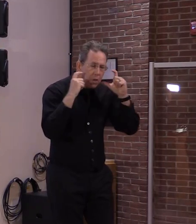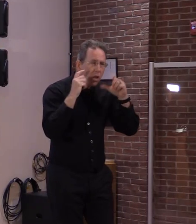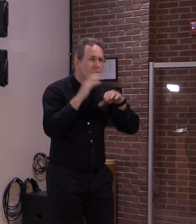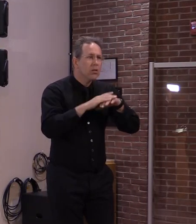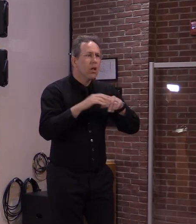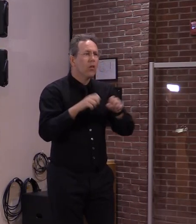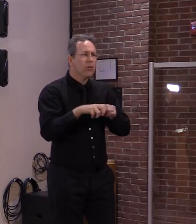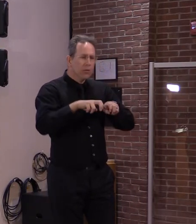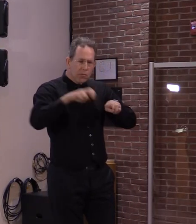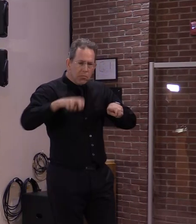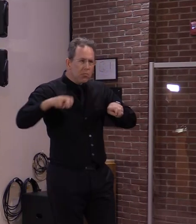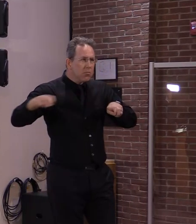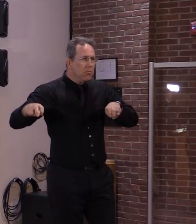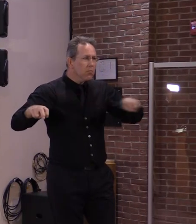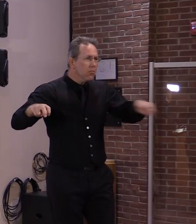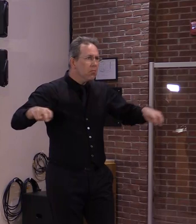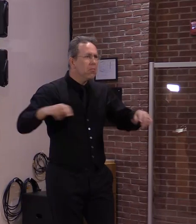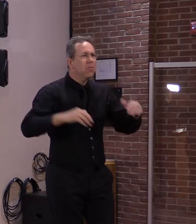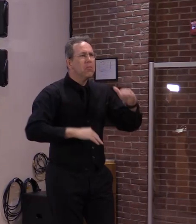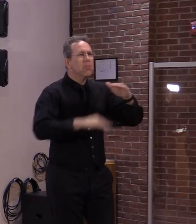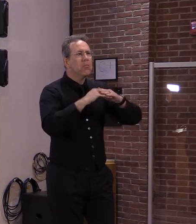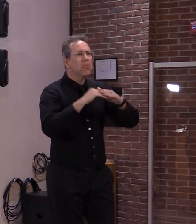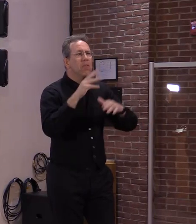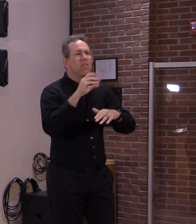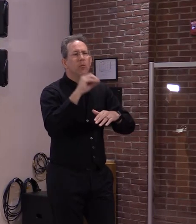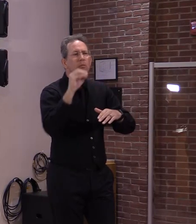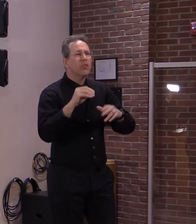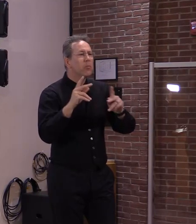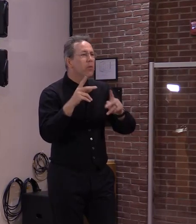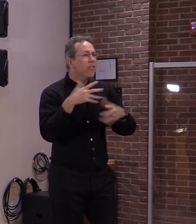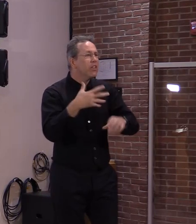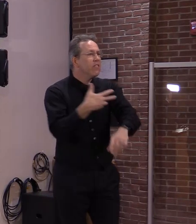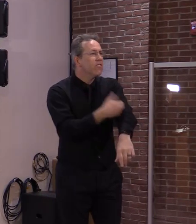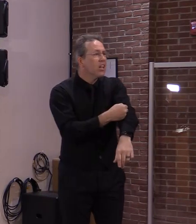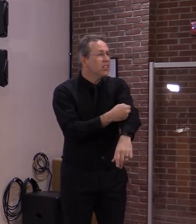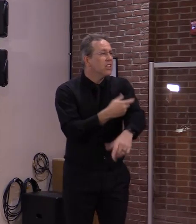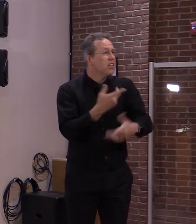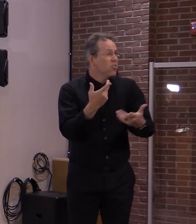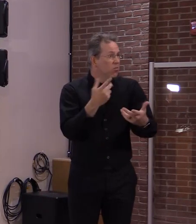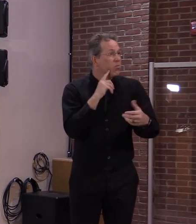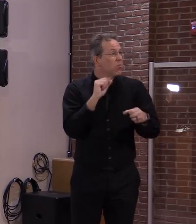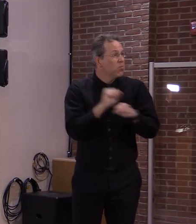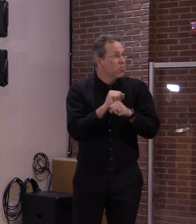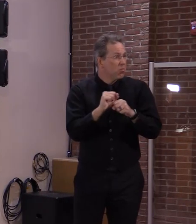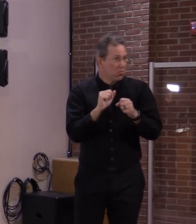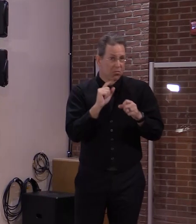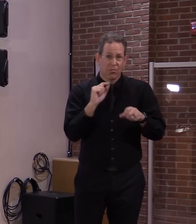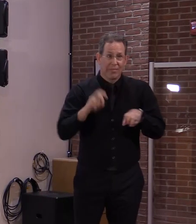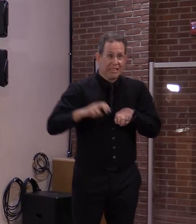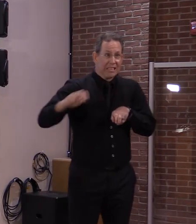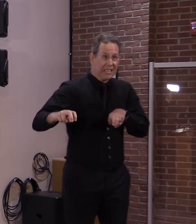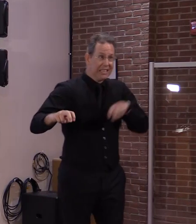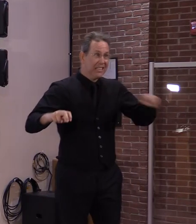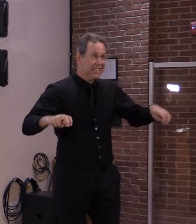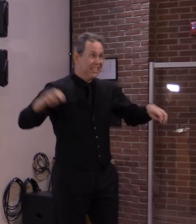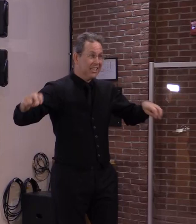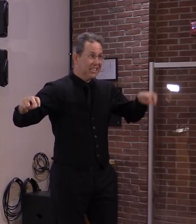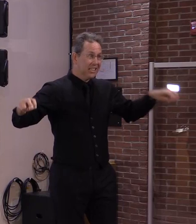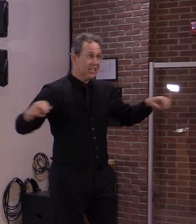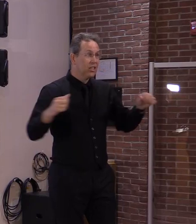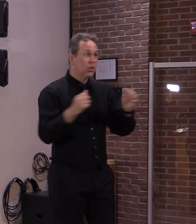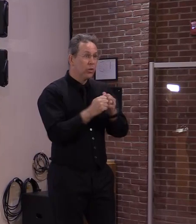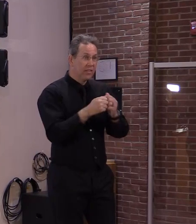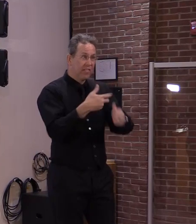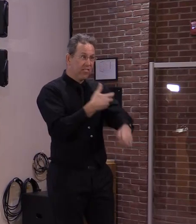vaccinated. If people are really social distancing outside, vaccinated, is it